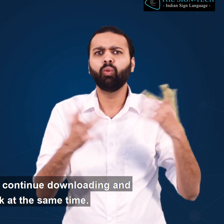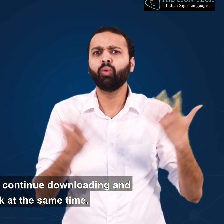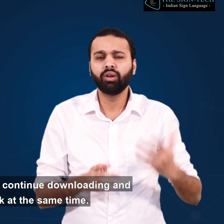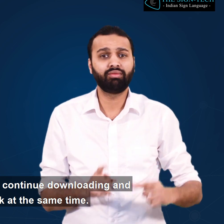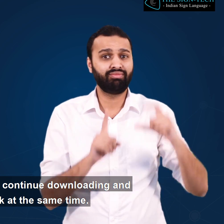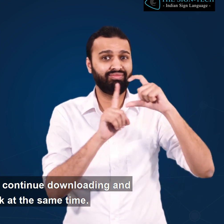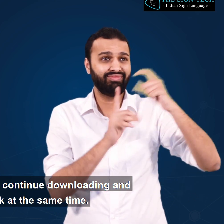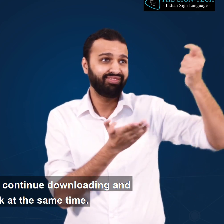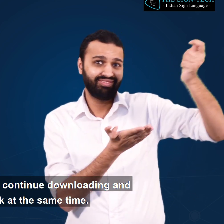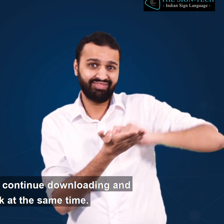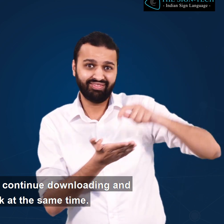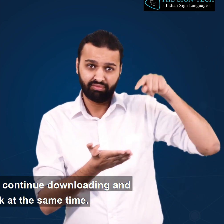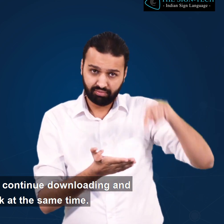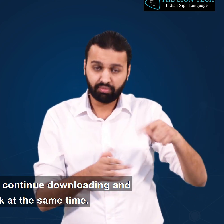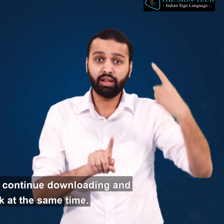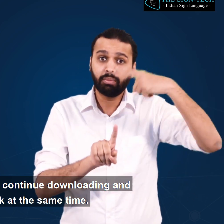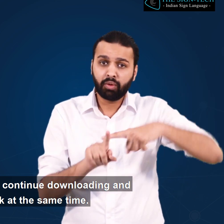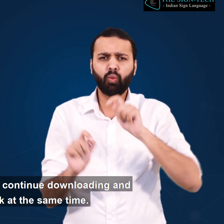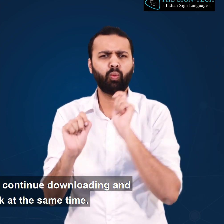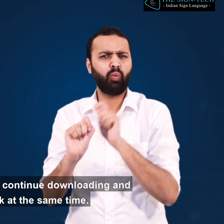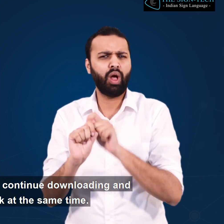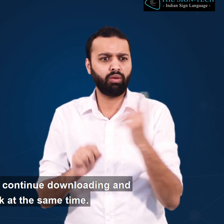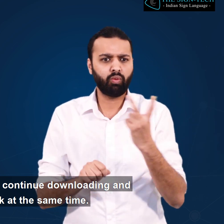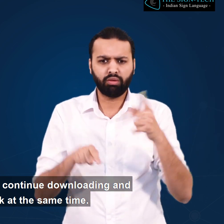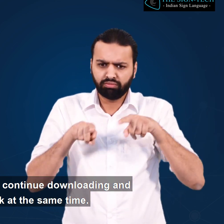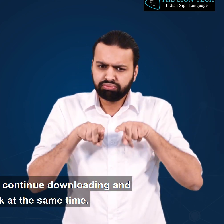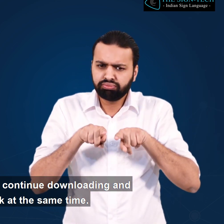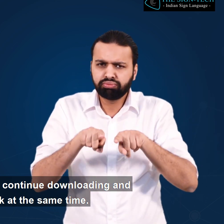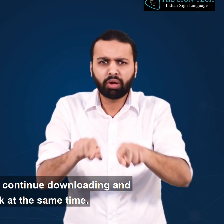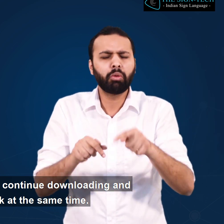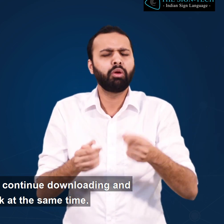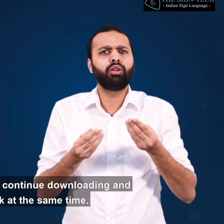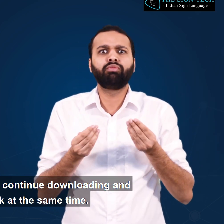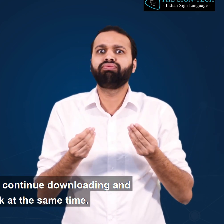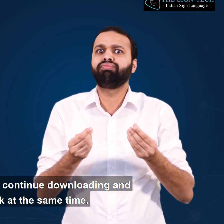Which means you can continue downloading and do other work at the same time.